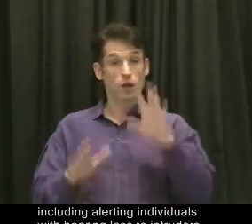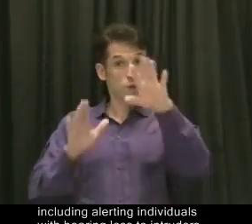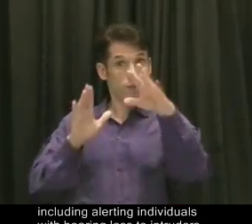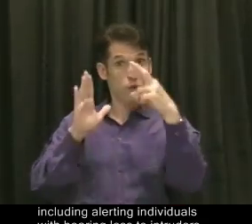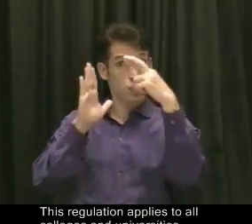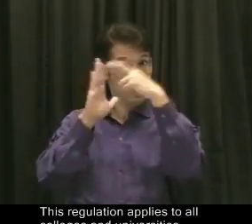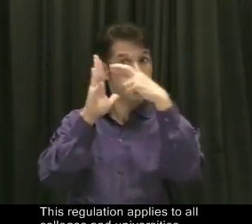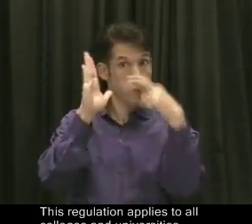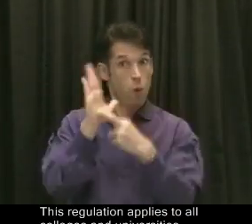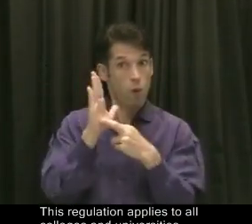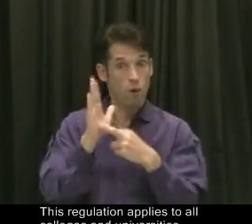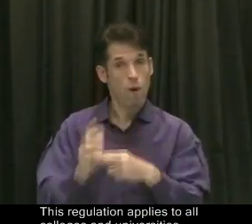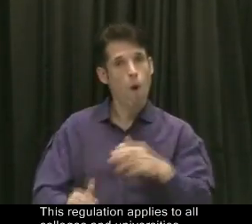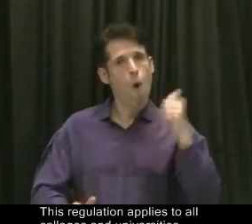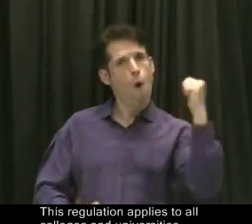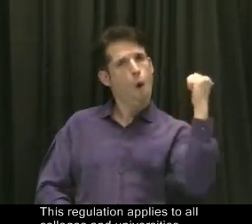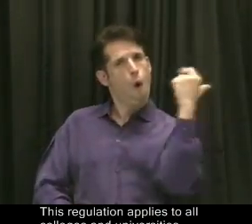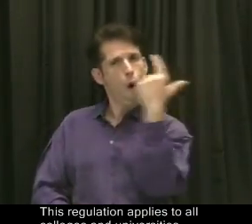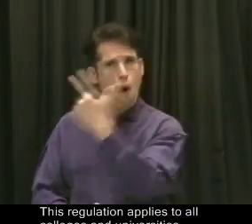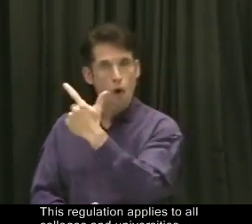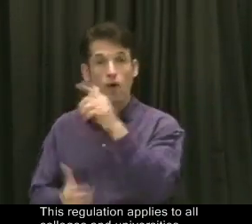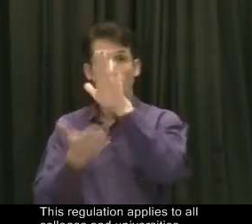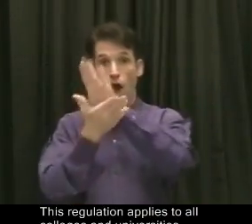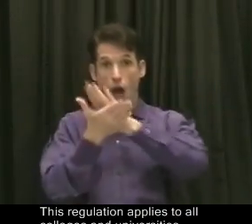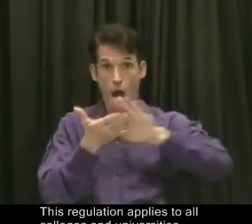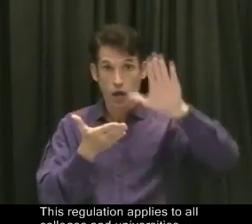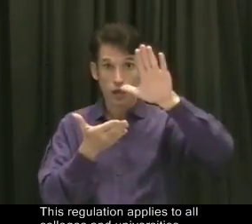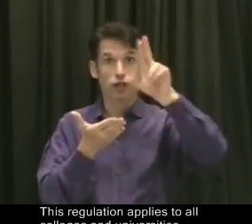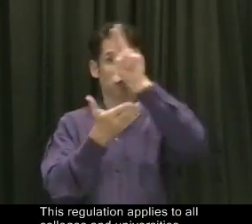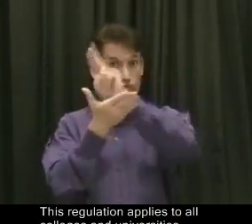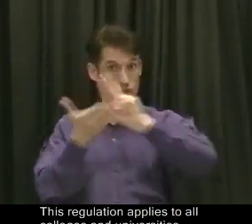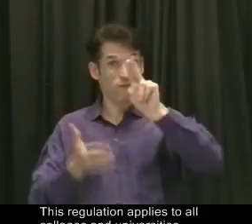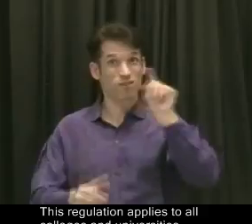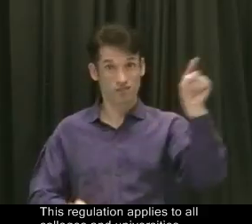This regulation applies to all colleges and universities.